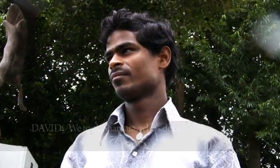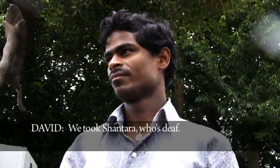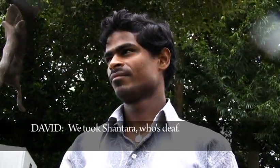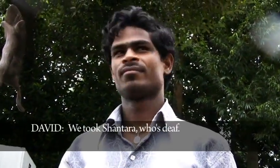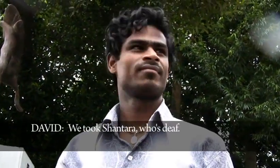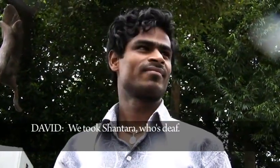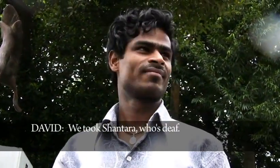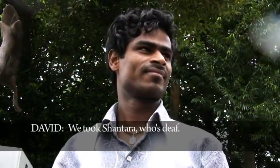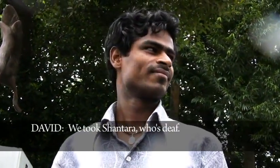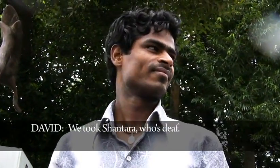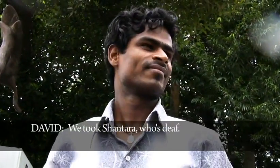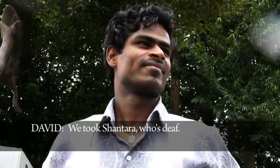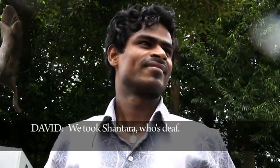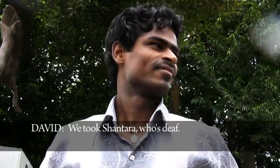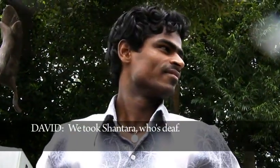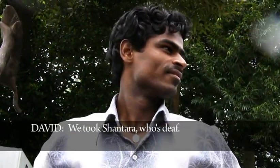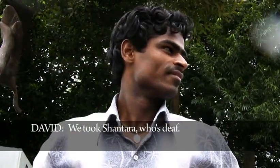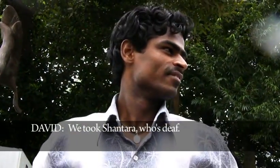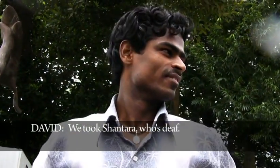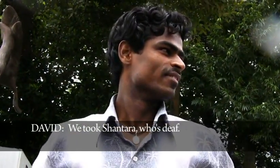We took Shantara, who's deaf.